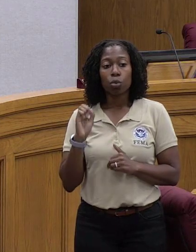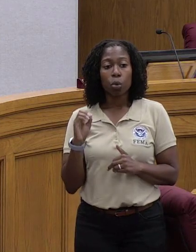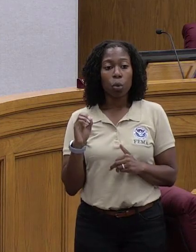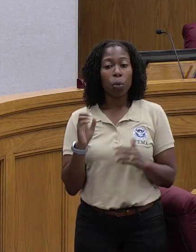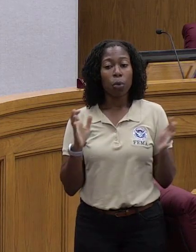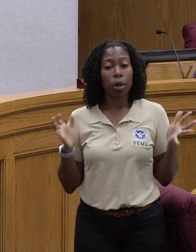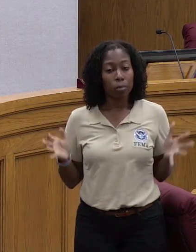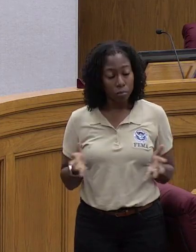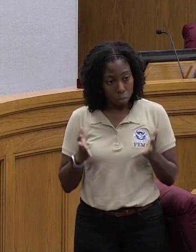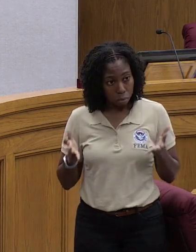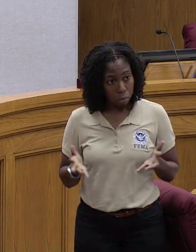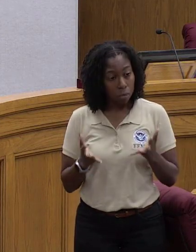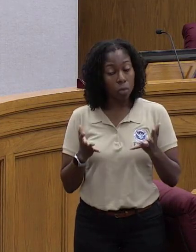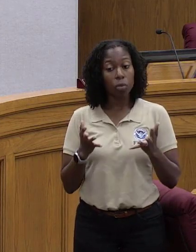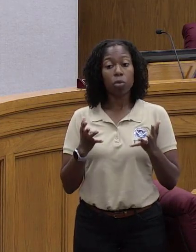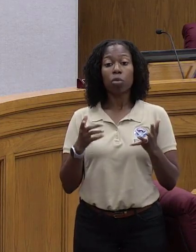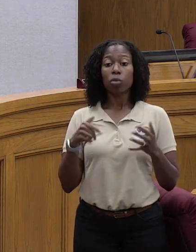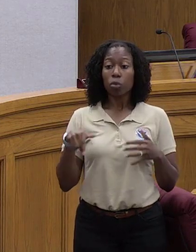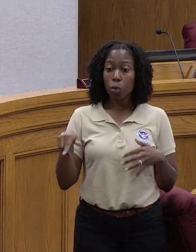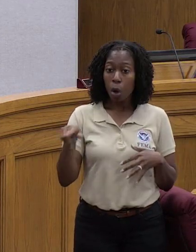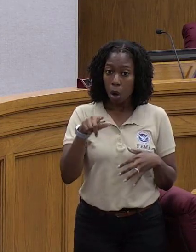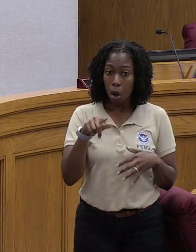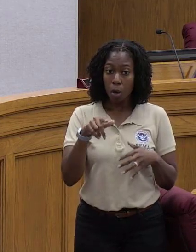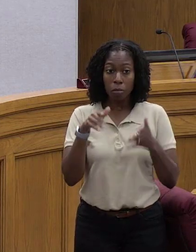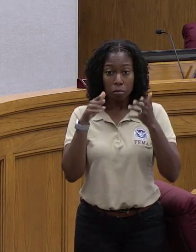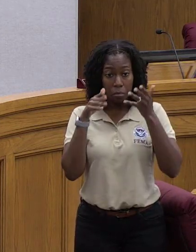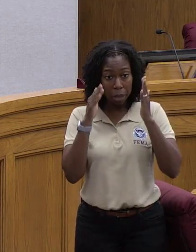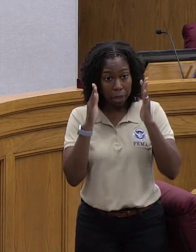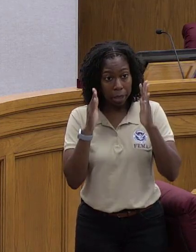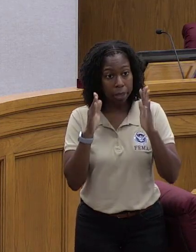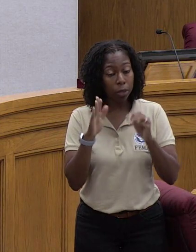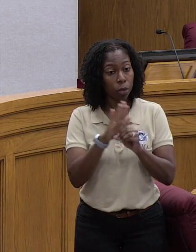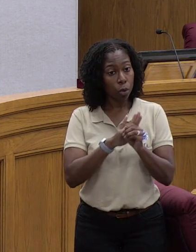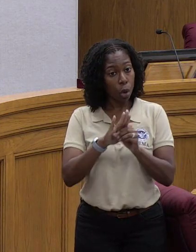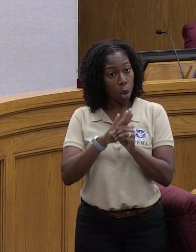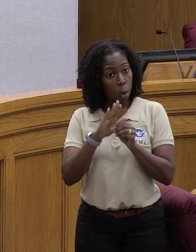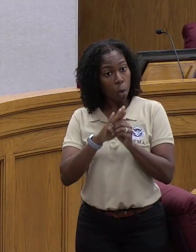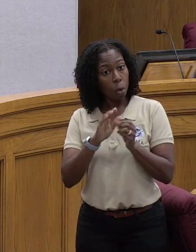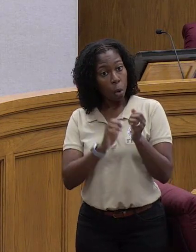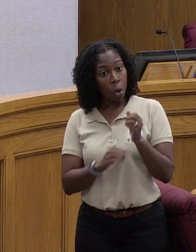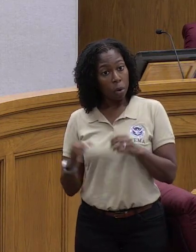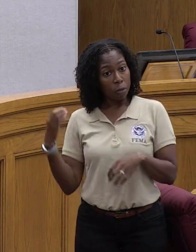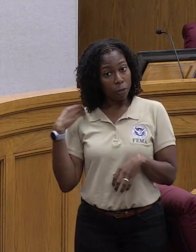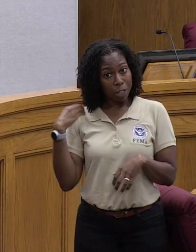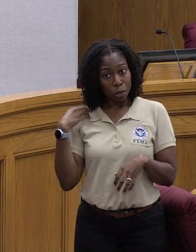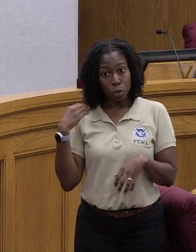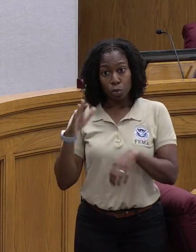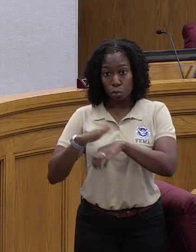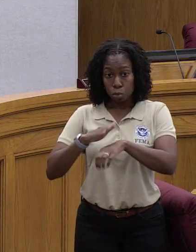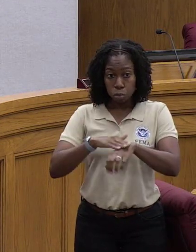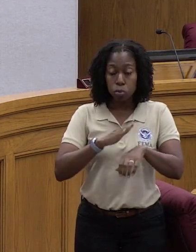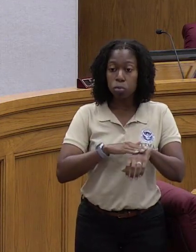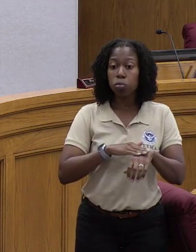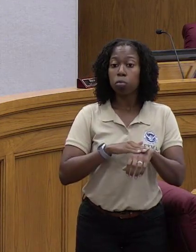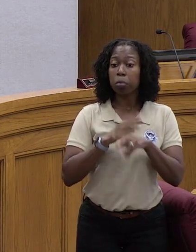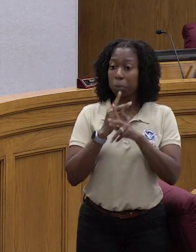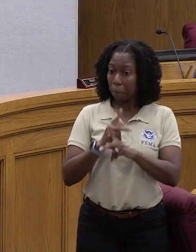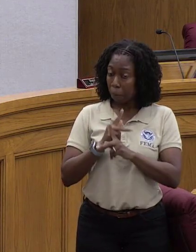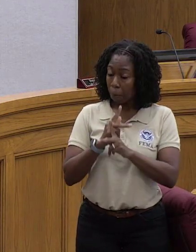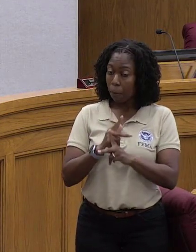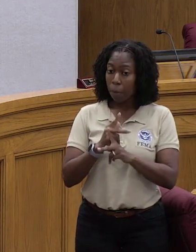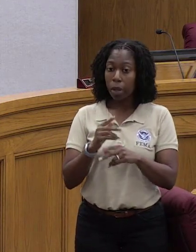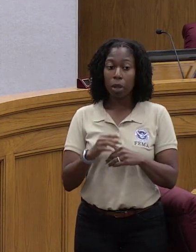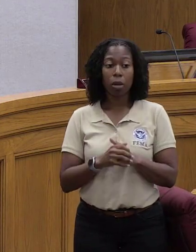you to heed the warnings of the local officials. They are taking this storm seriously, even